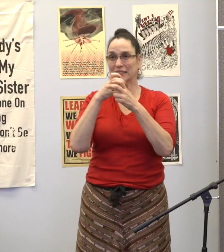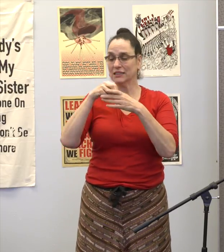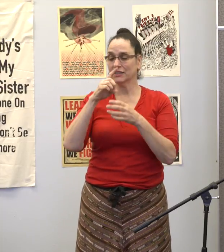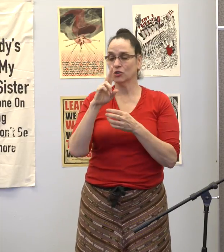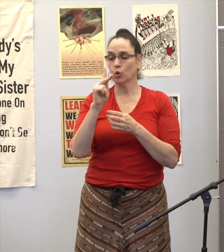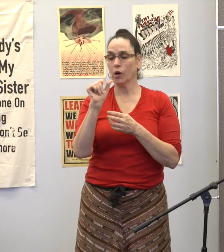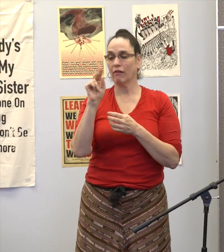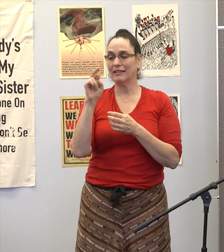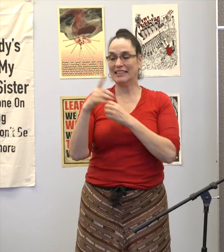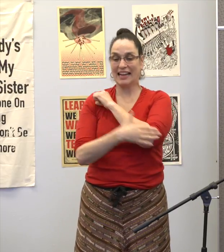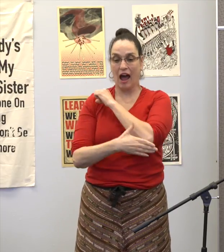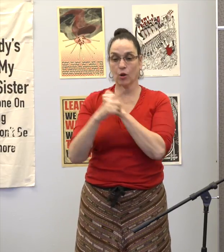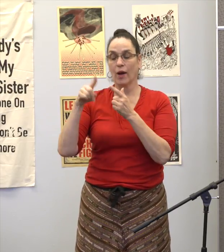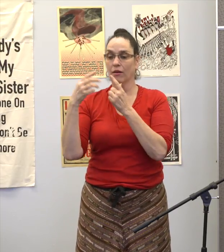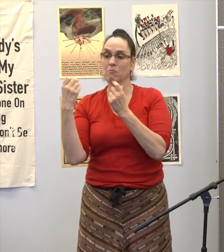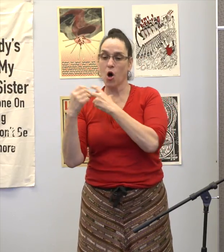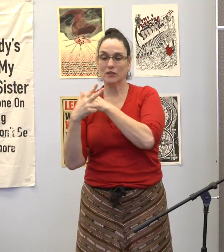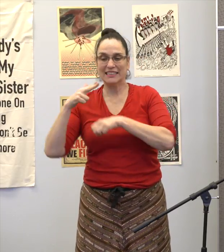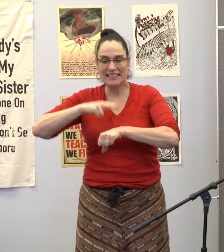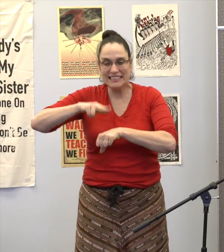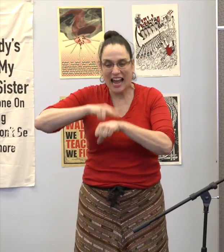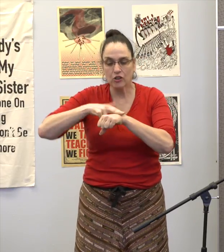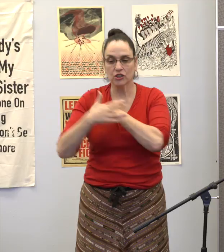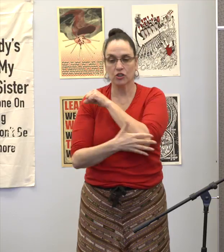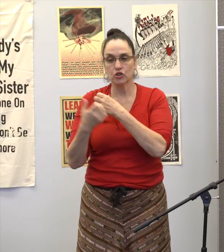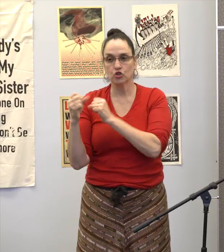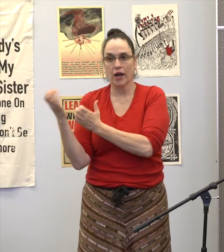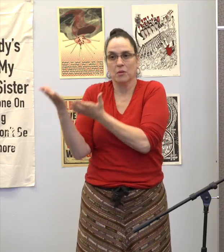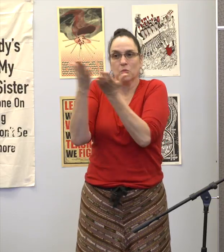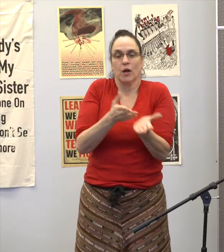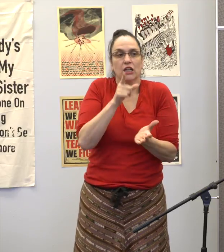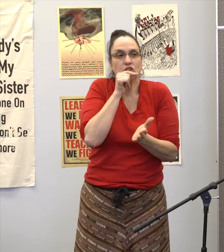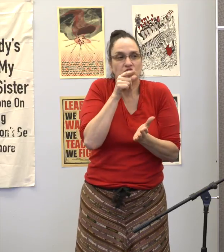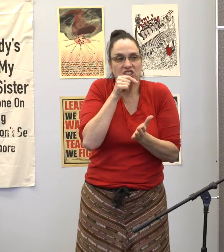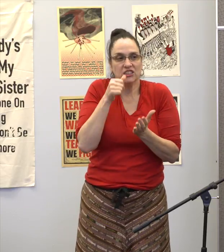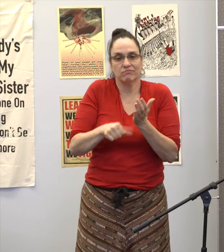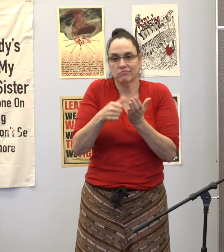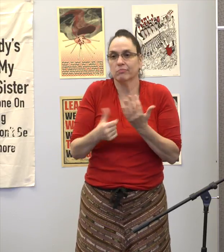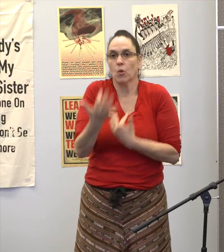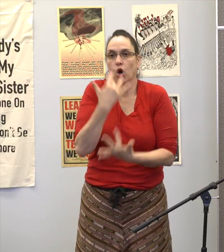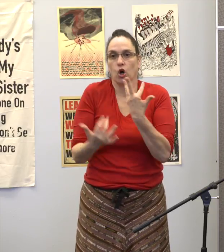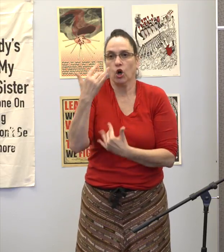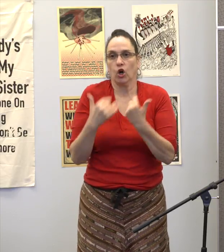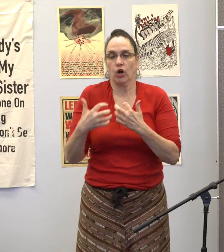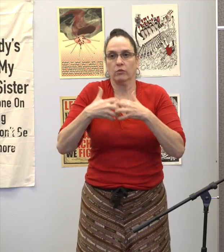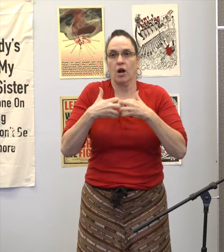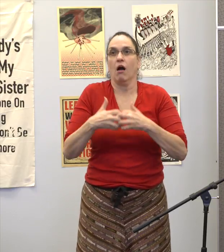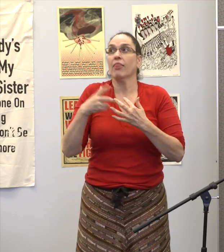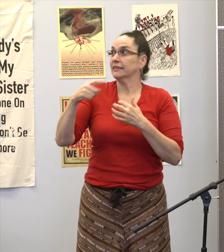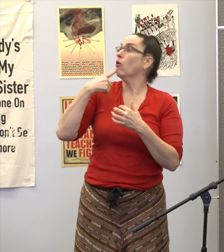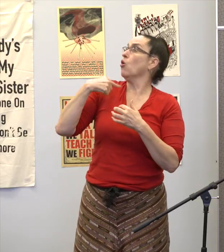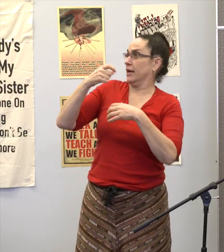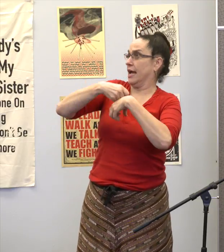multinational country tried to come in with a chicken manure burning plant, claiming that they could burn manure and create electricity, but